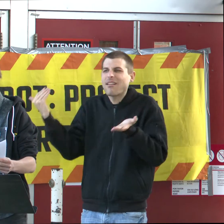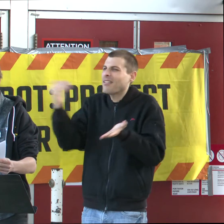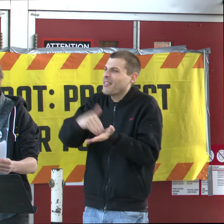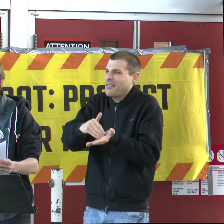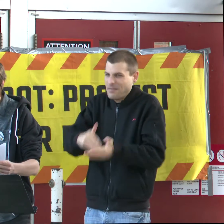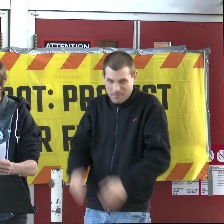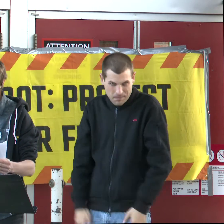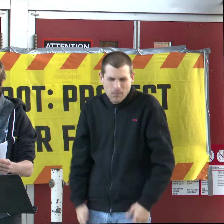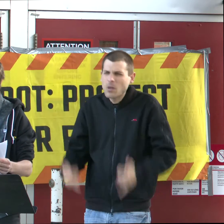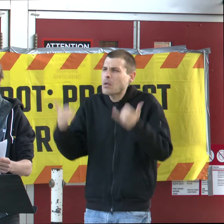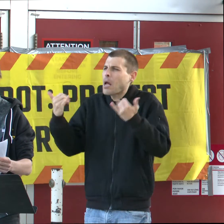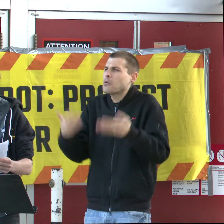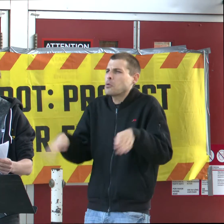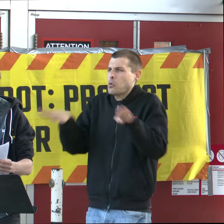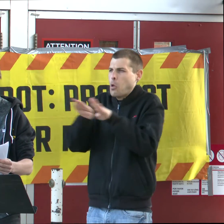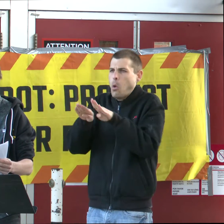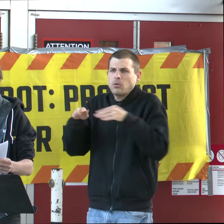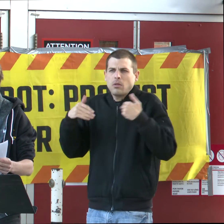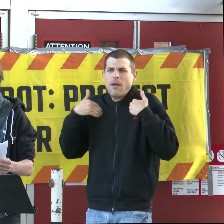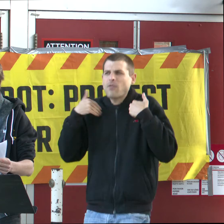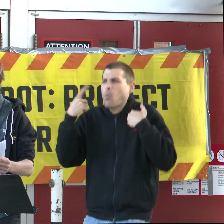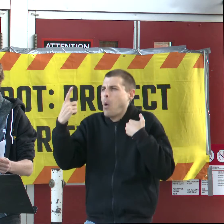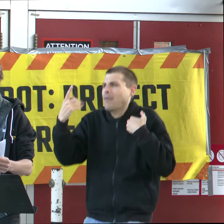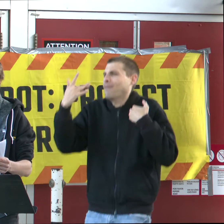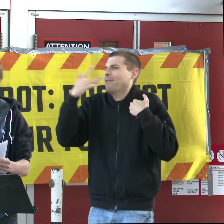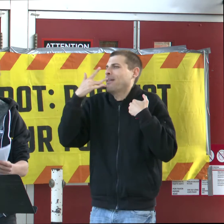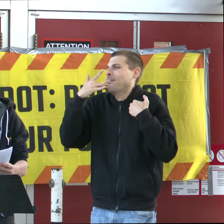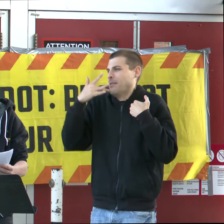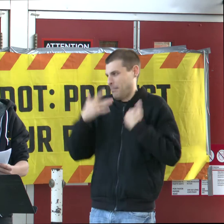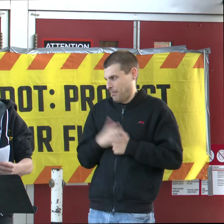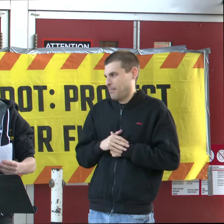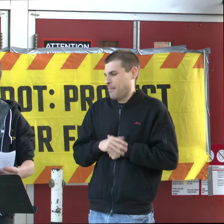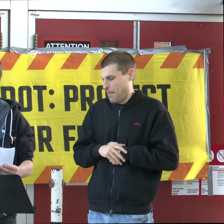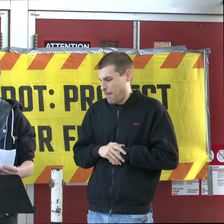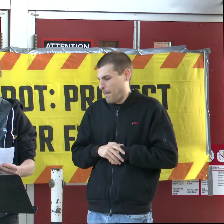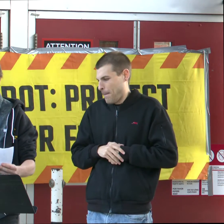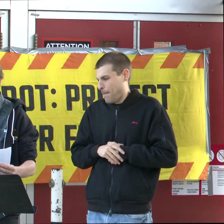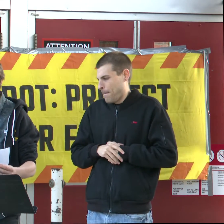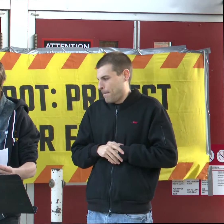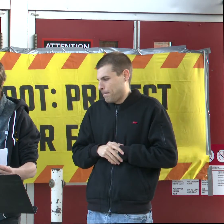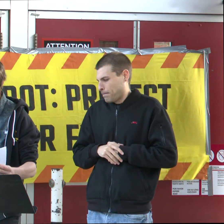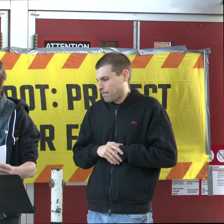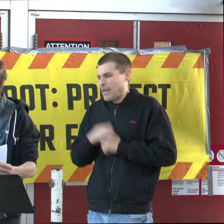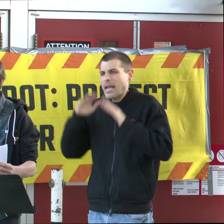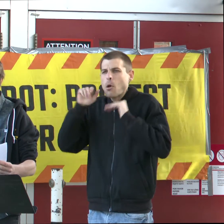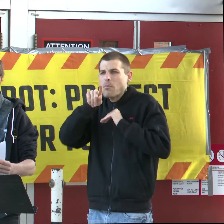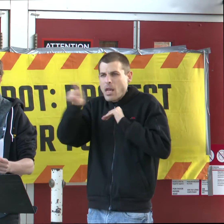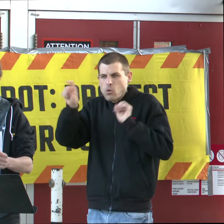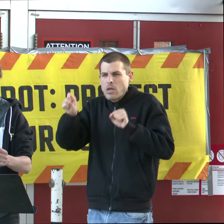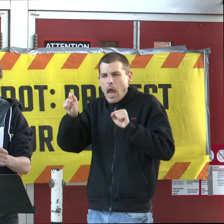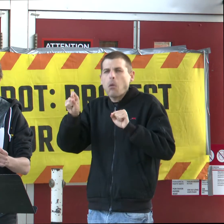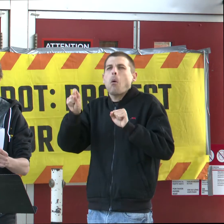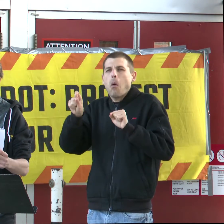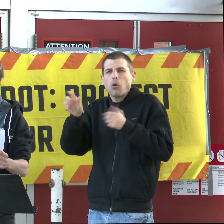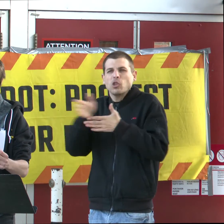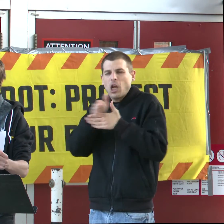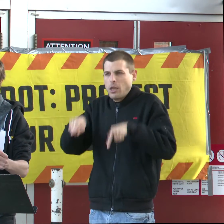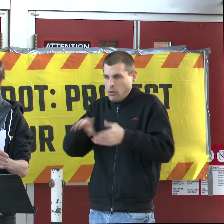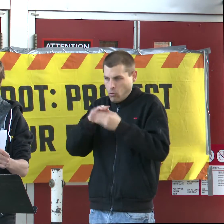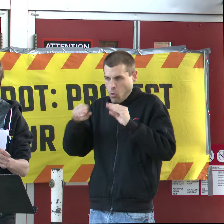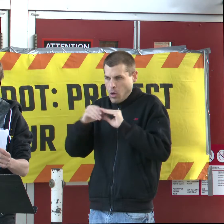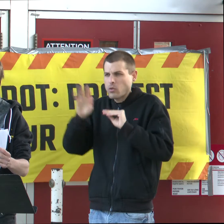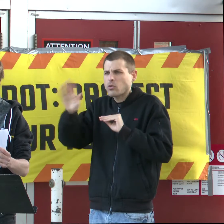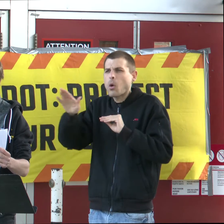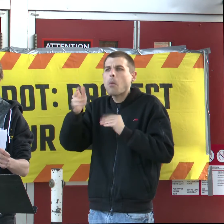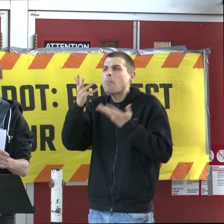In closing, I want to talk about one of my favorite parts of Portland and a story that hopefully we can share and think about in the months ahead. Who here in the